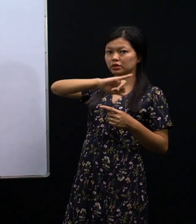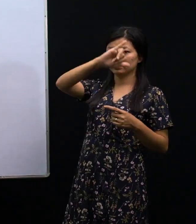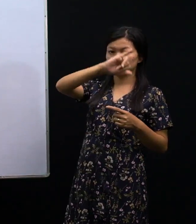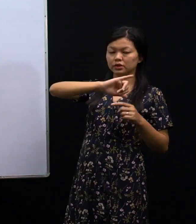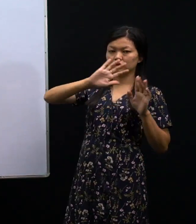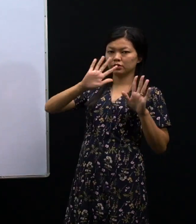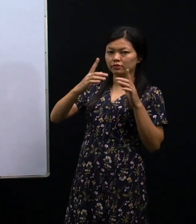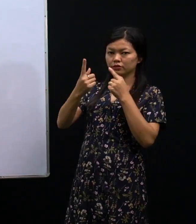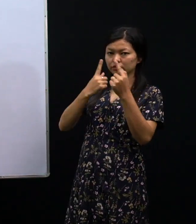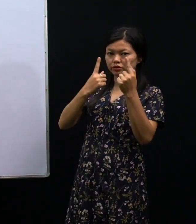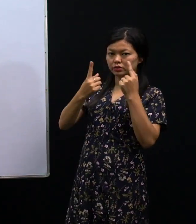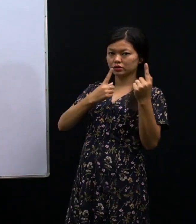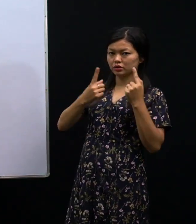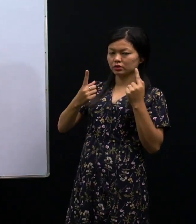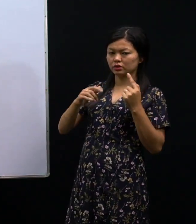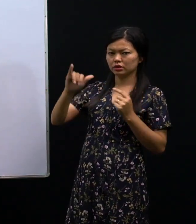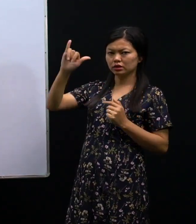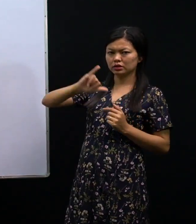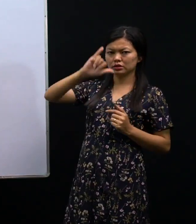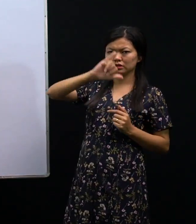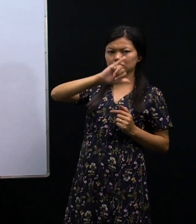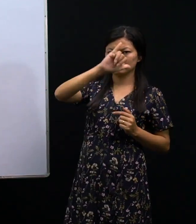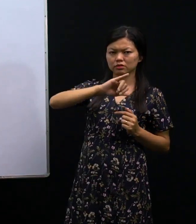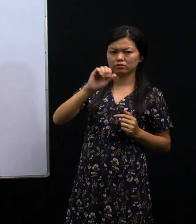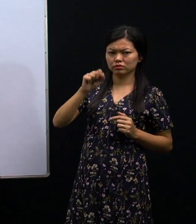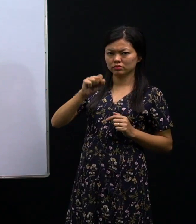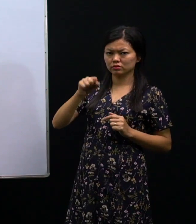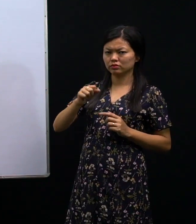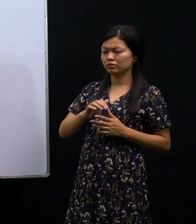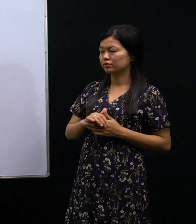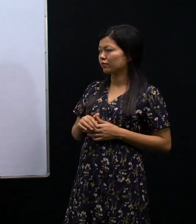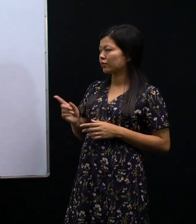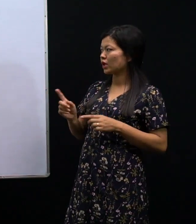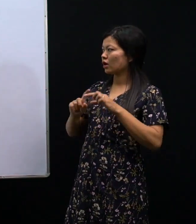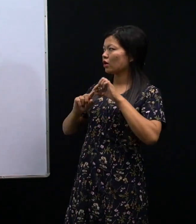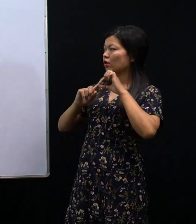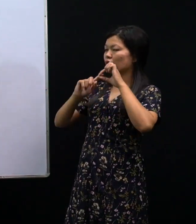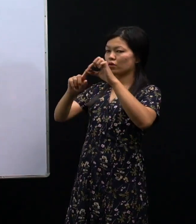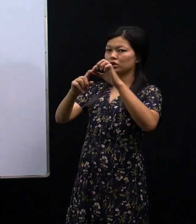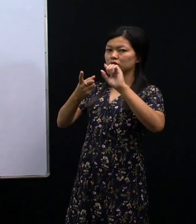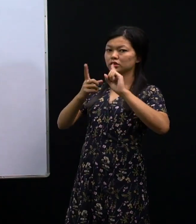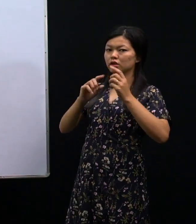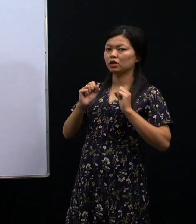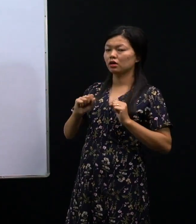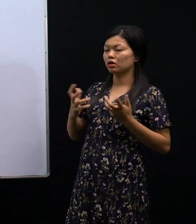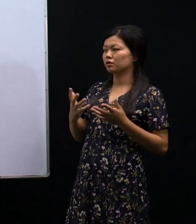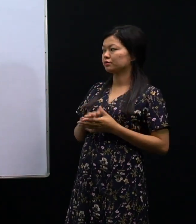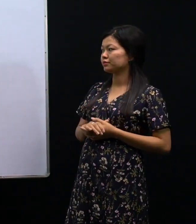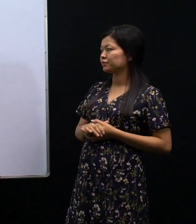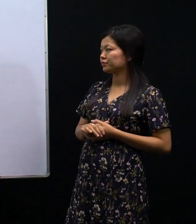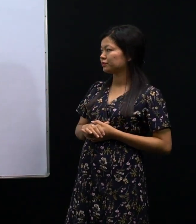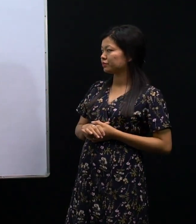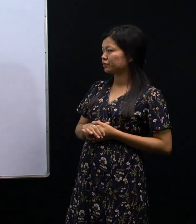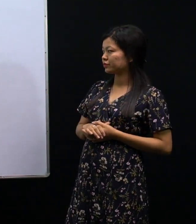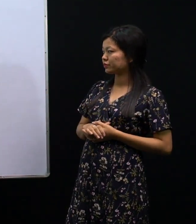are 42 zx. Look at it, same, no? It's tallying. Now question, how we come back here? There are the